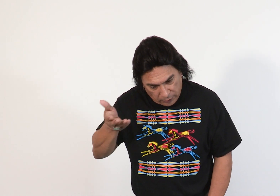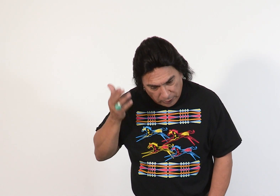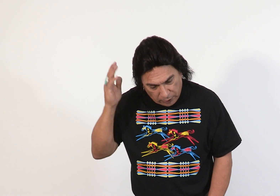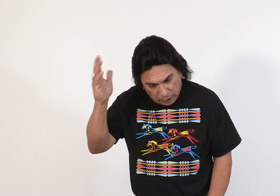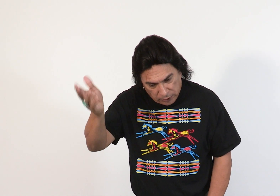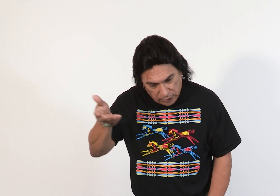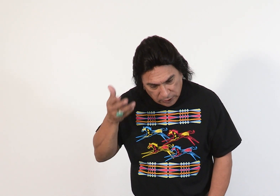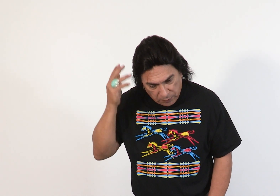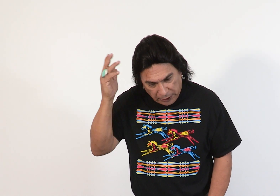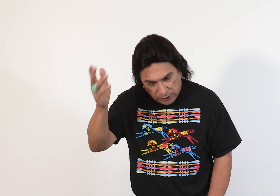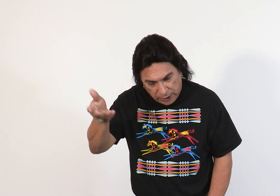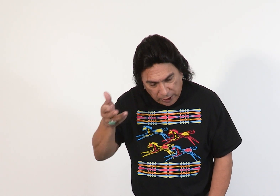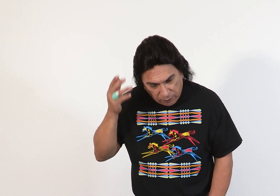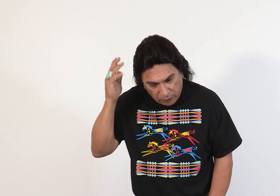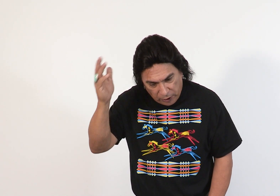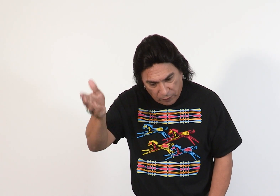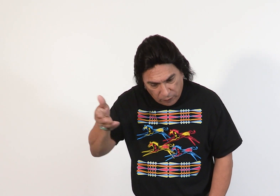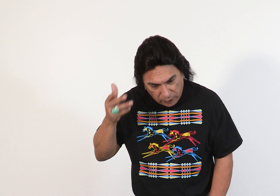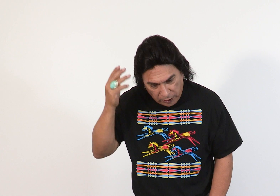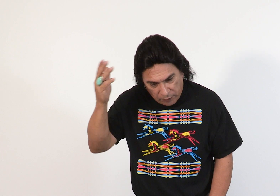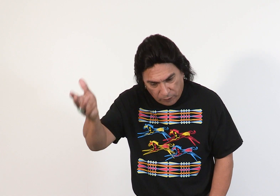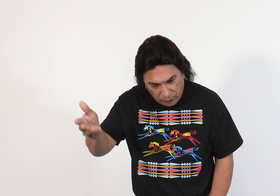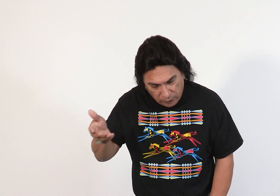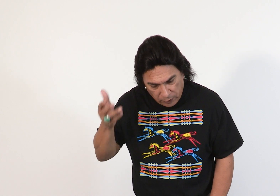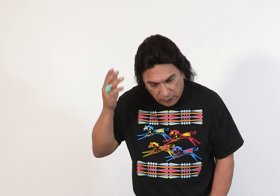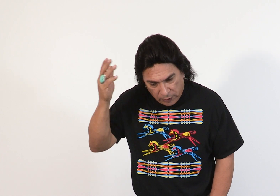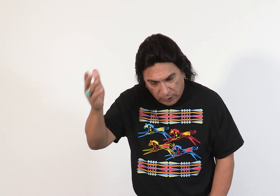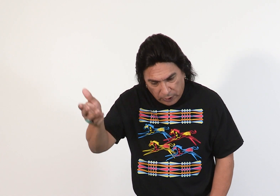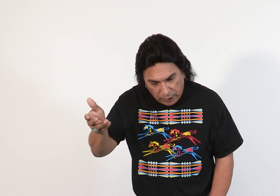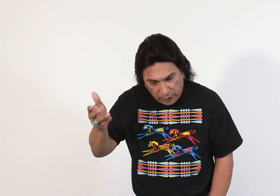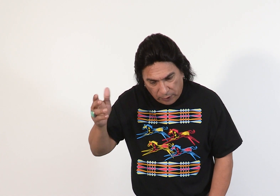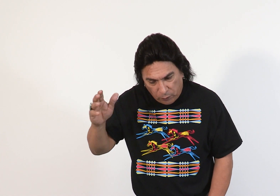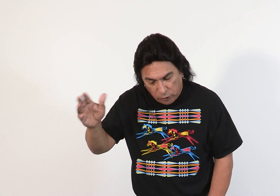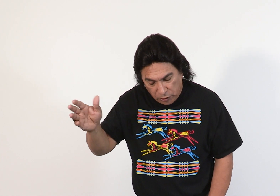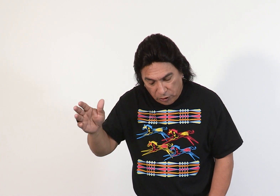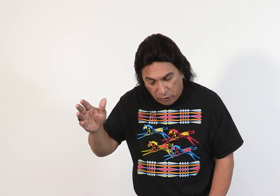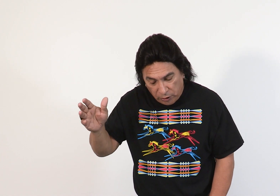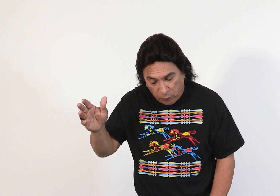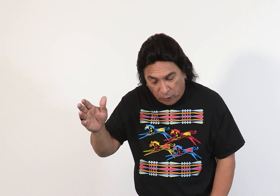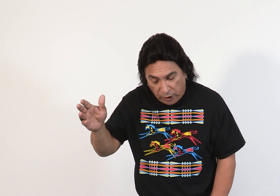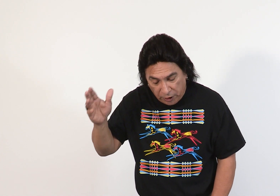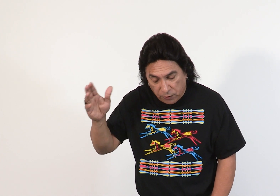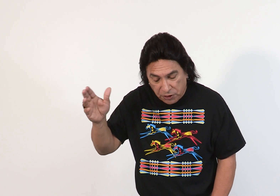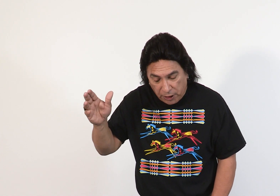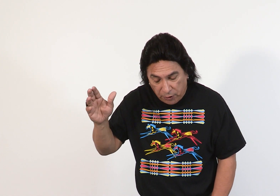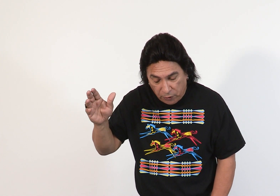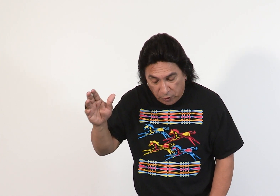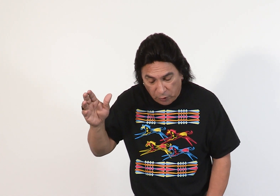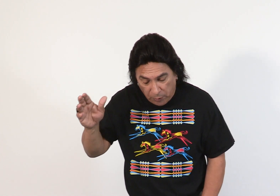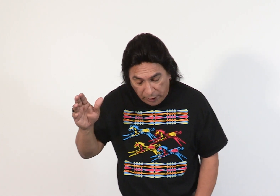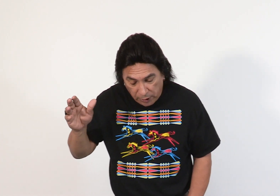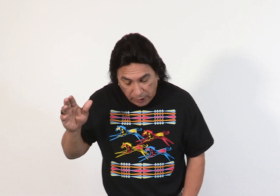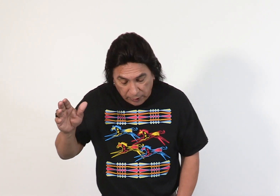And it means like that, forever and ever. And I'll do another sign here in a little bit